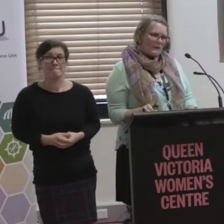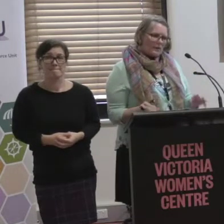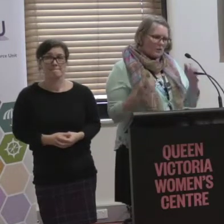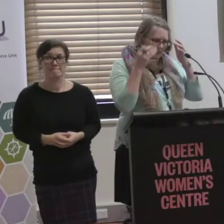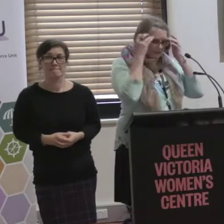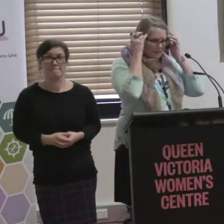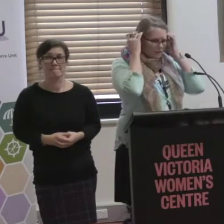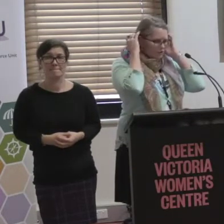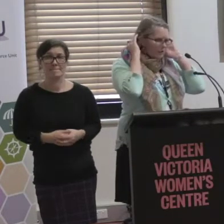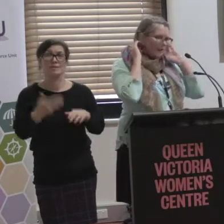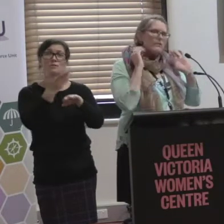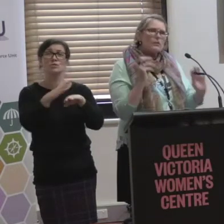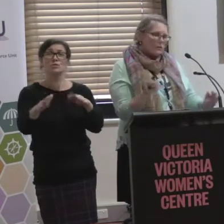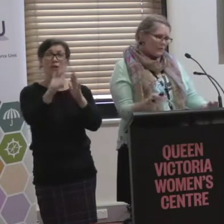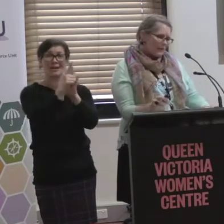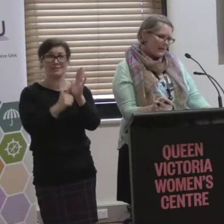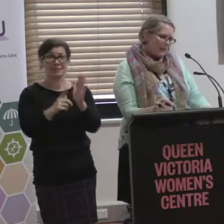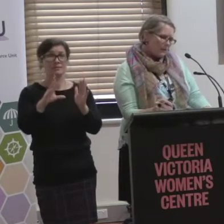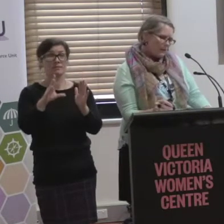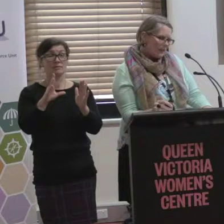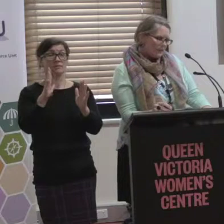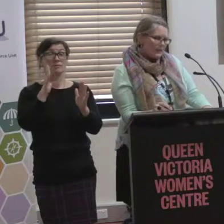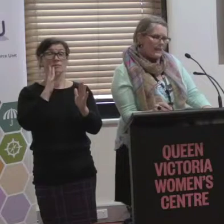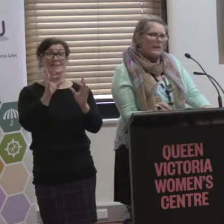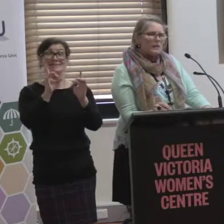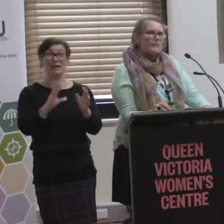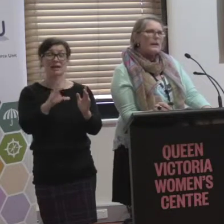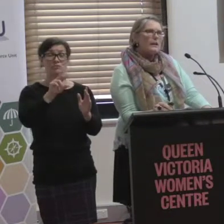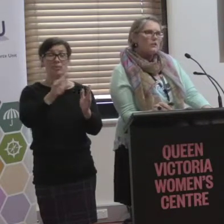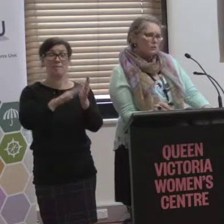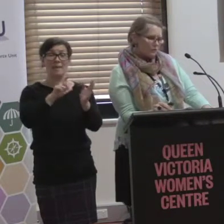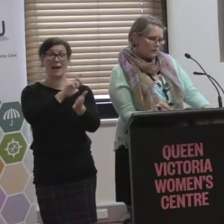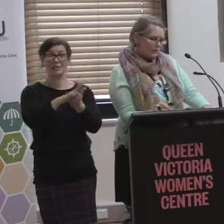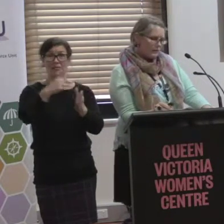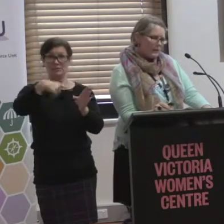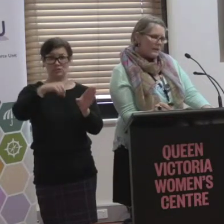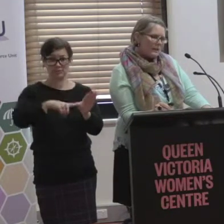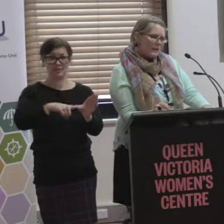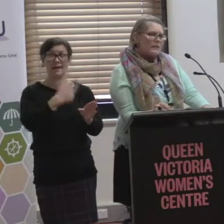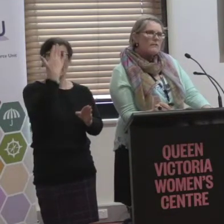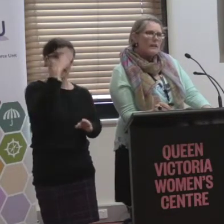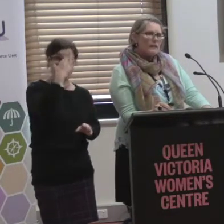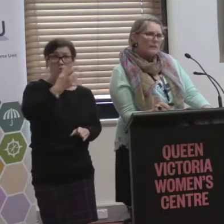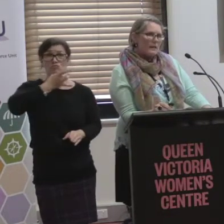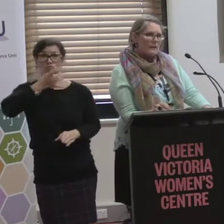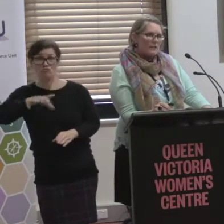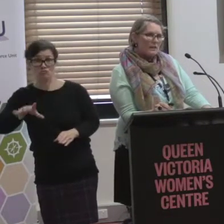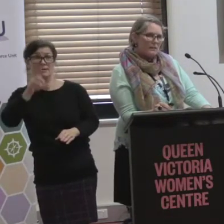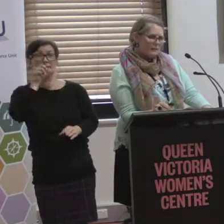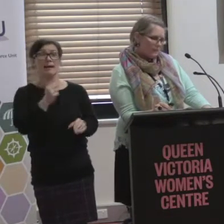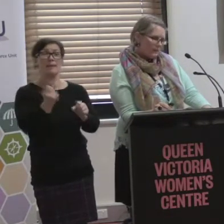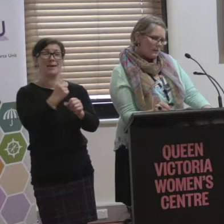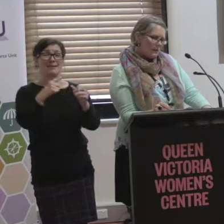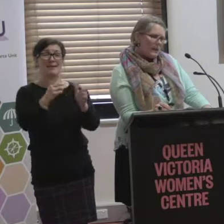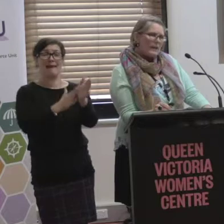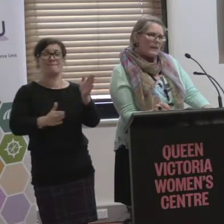So under the new legislation, as of the 12th of March 2018, adults and children can make an advance care